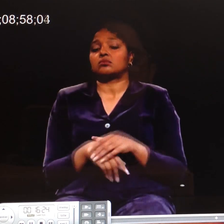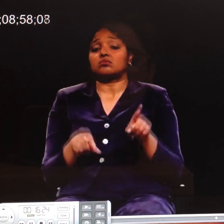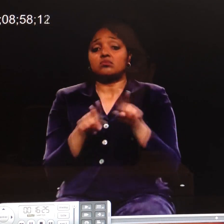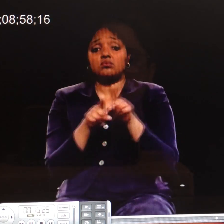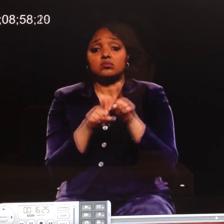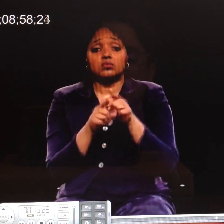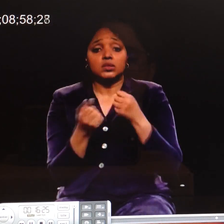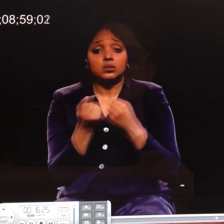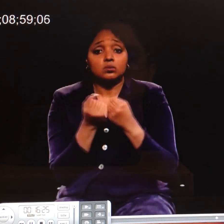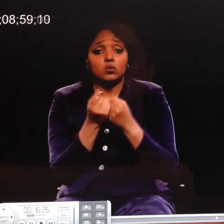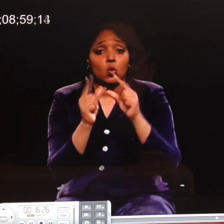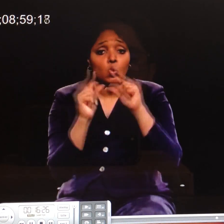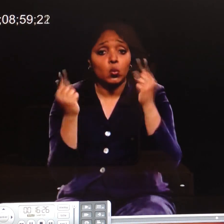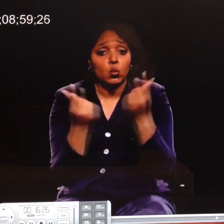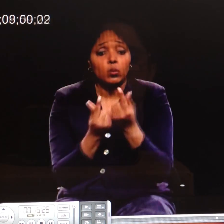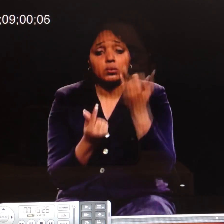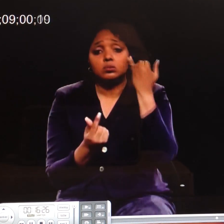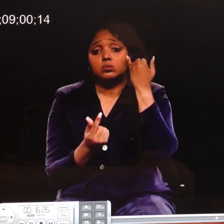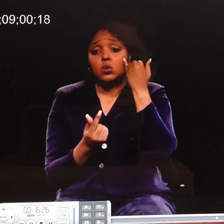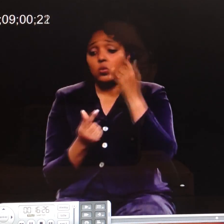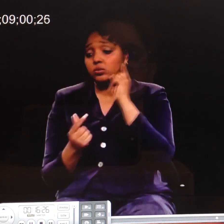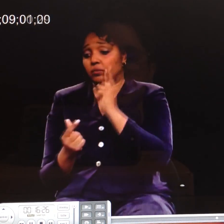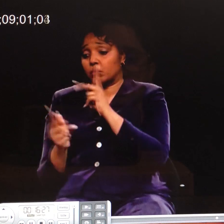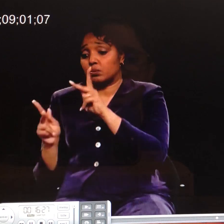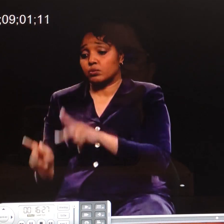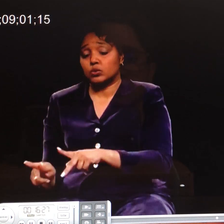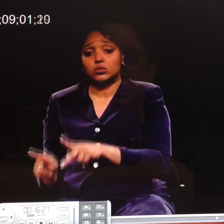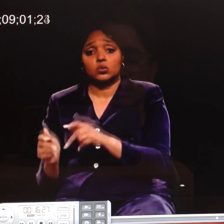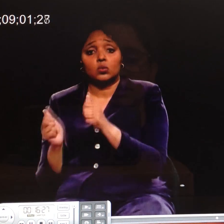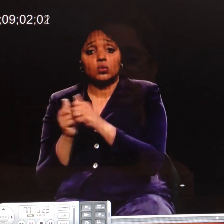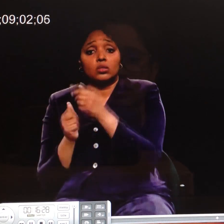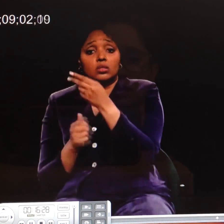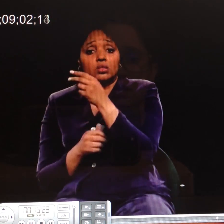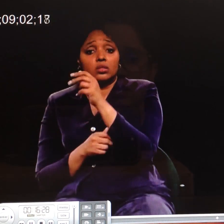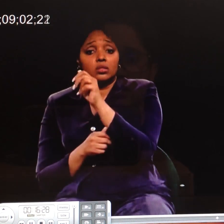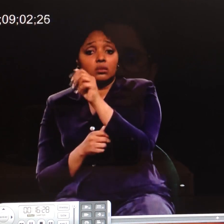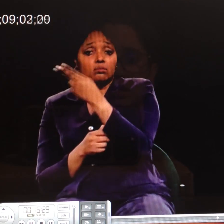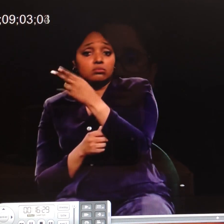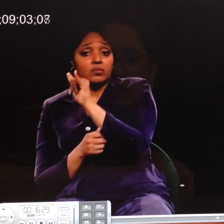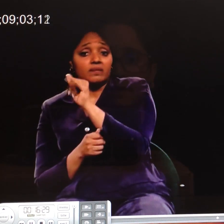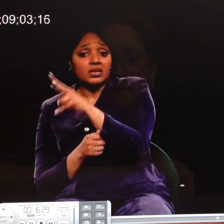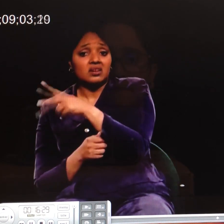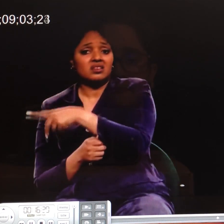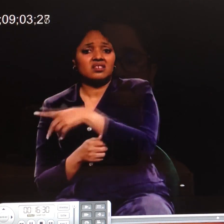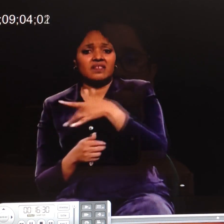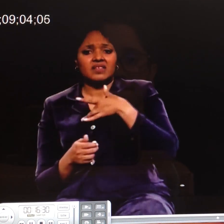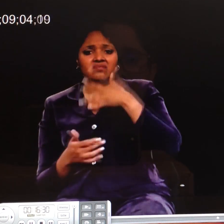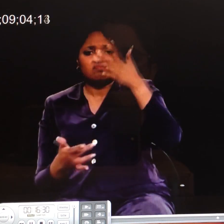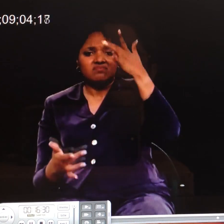call these hotlines in order to find out testing areas.